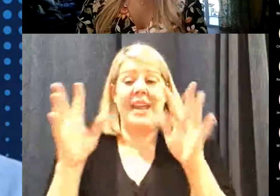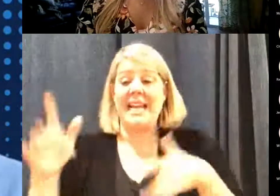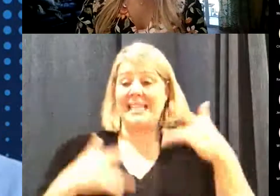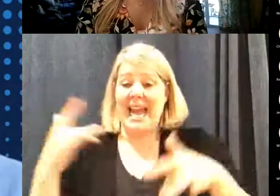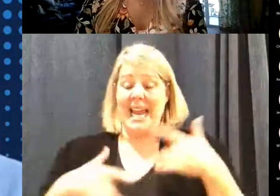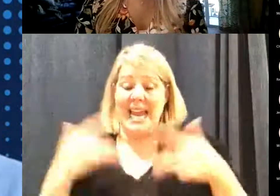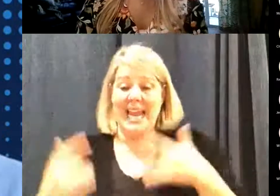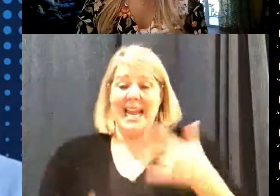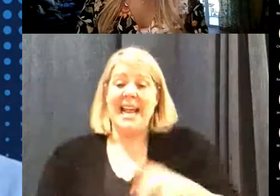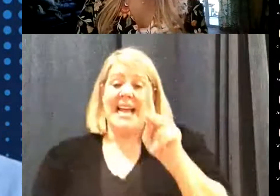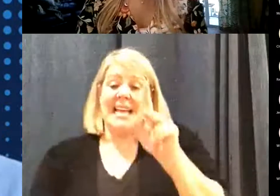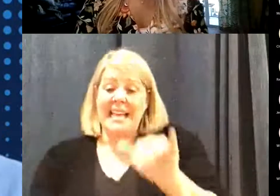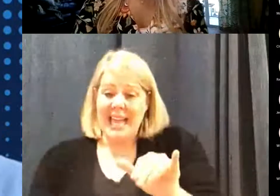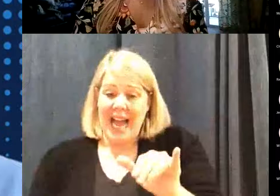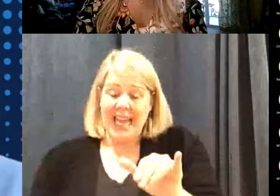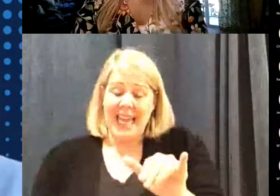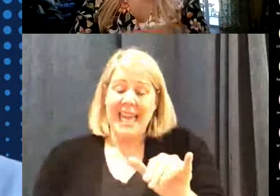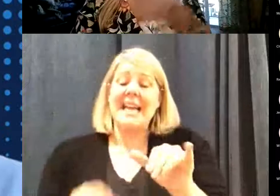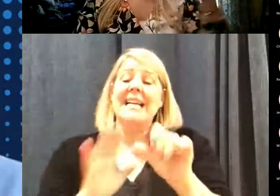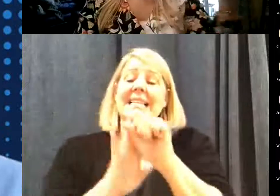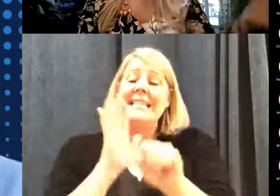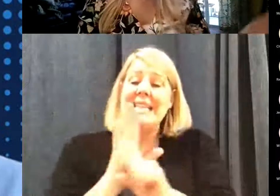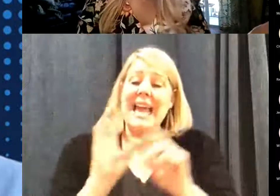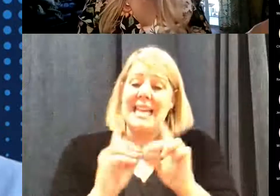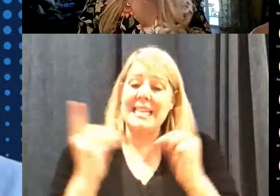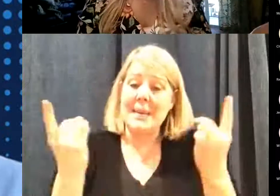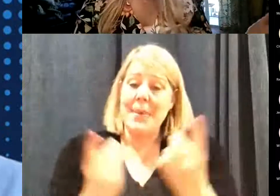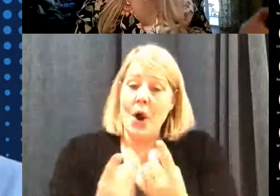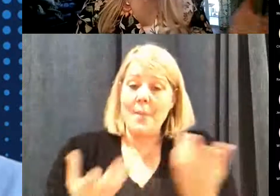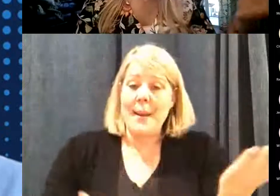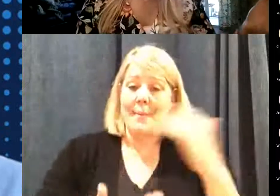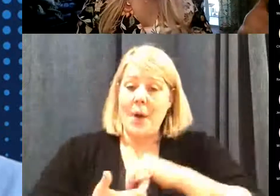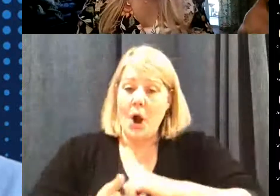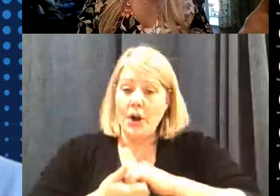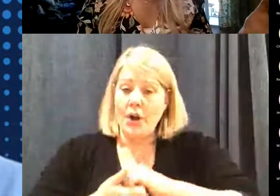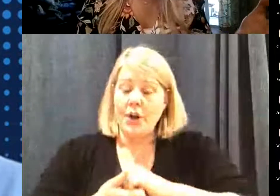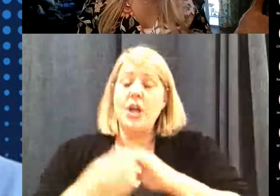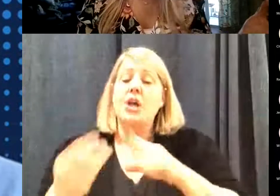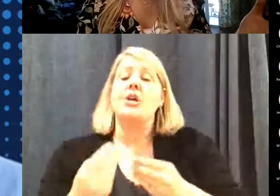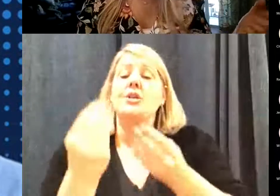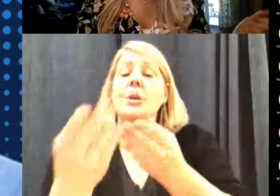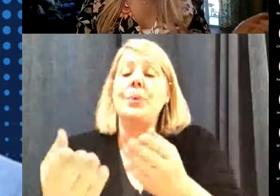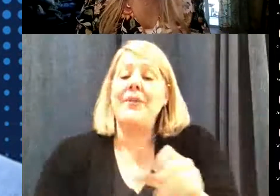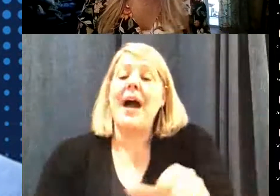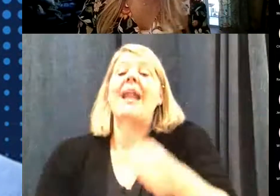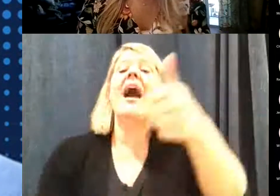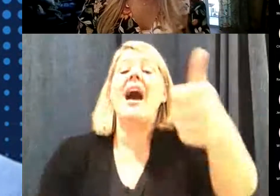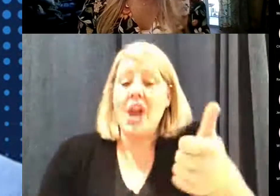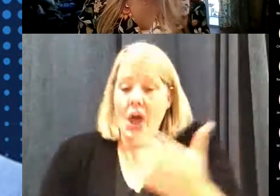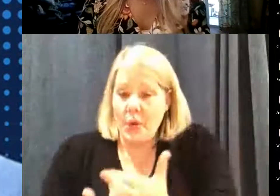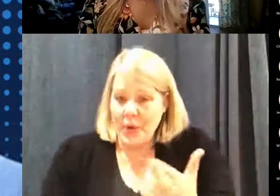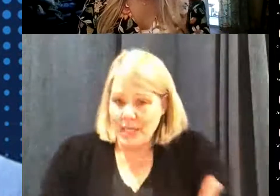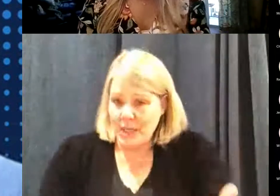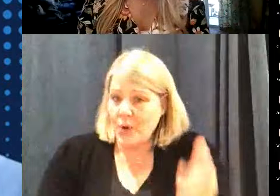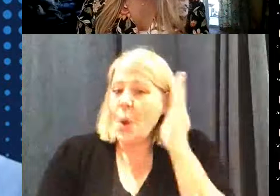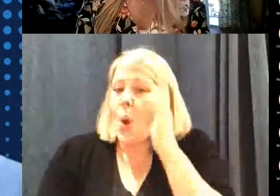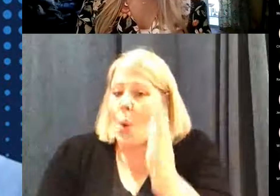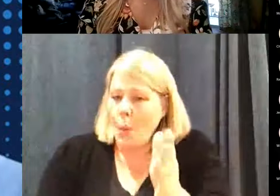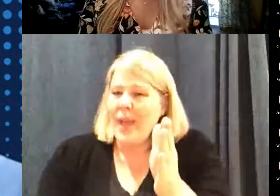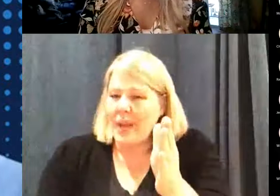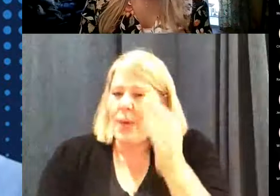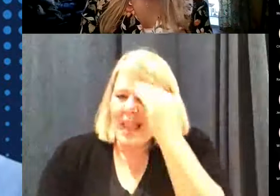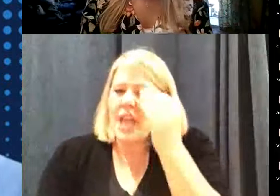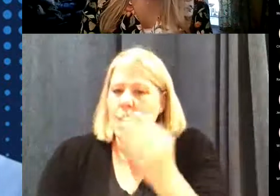Department has partnered with us to provide you with another resource that you will be hearing about very soon called Special Ed